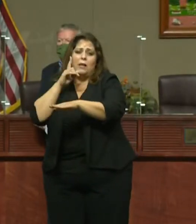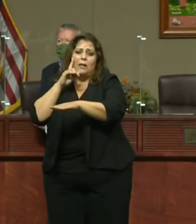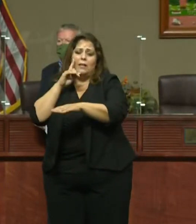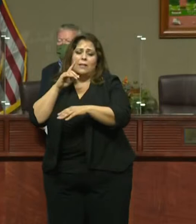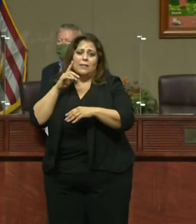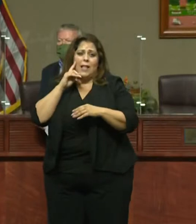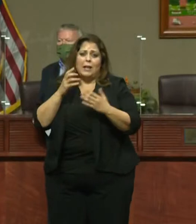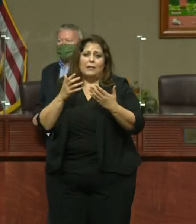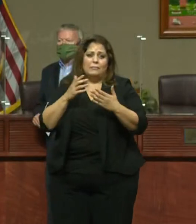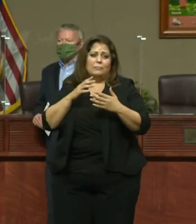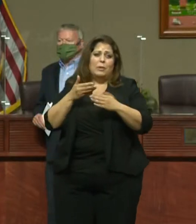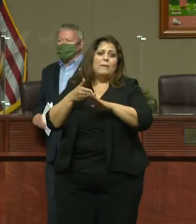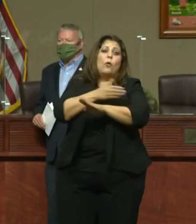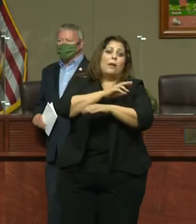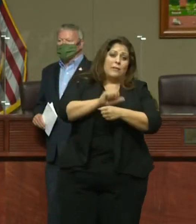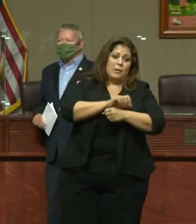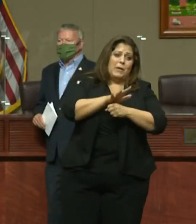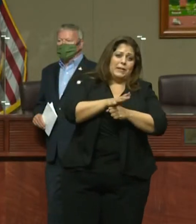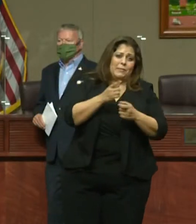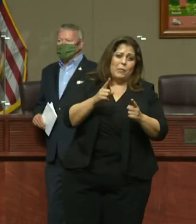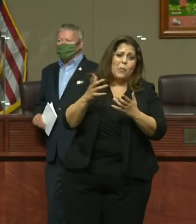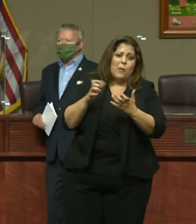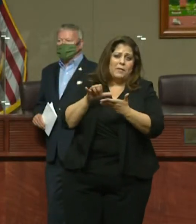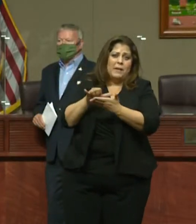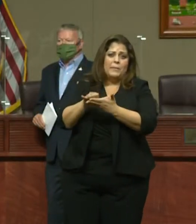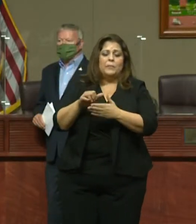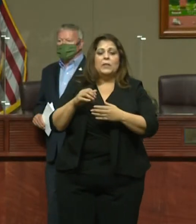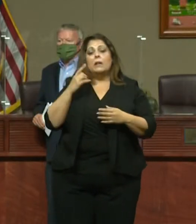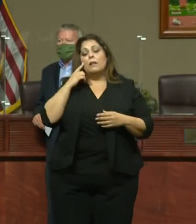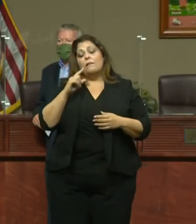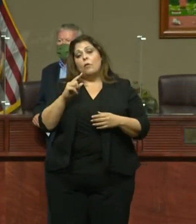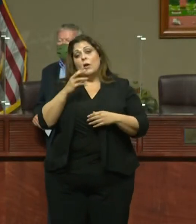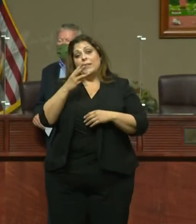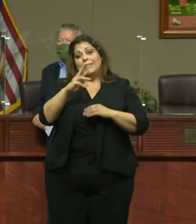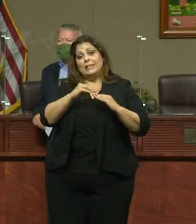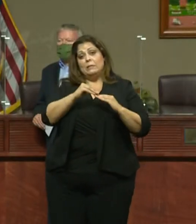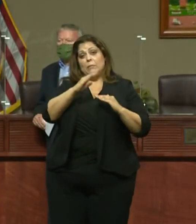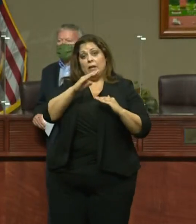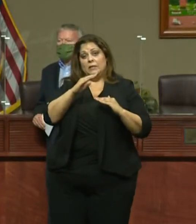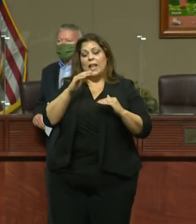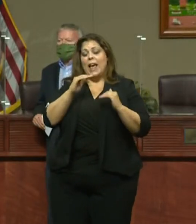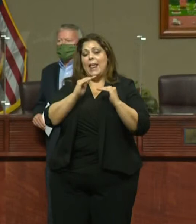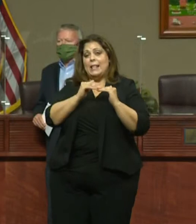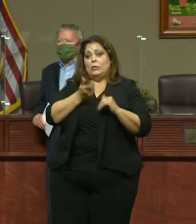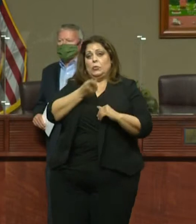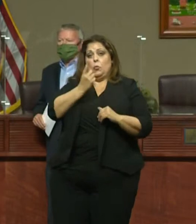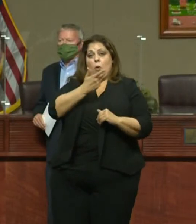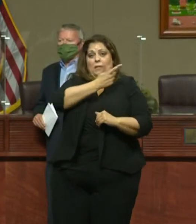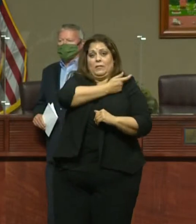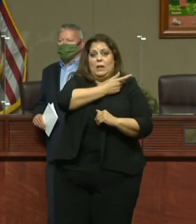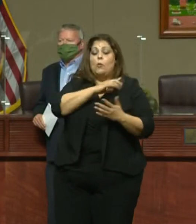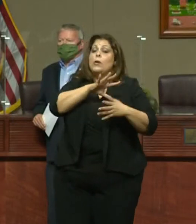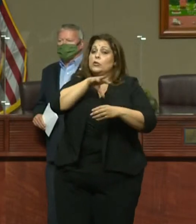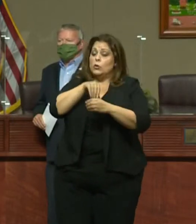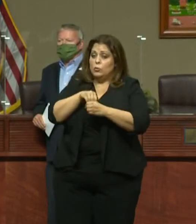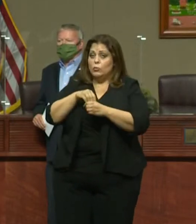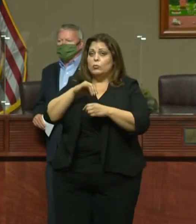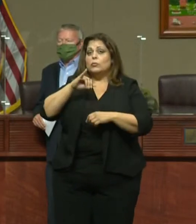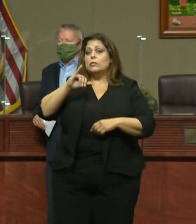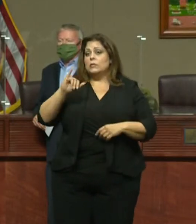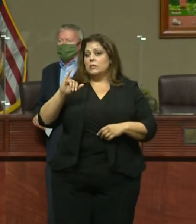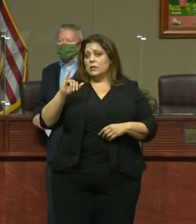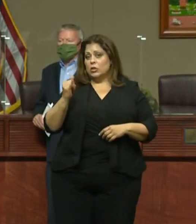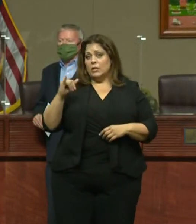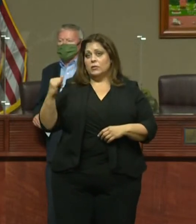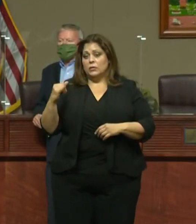For residents 16 and plus receiving 1 or more doses of vaccine, which this also includes the Janssen vaccine, as Mayor Demings